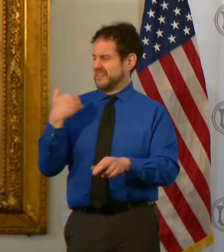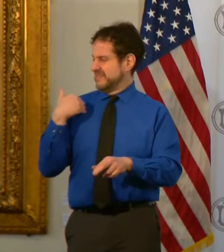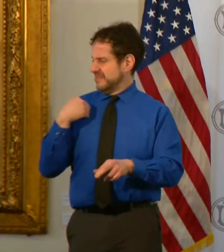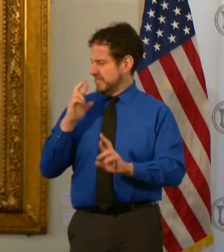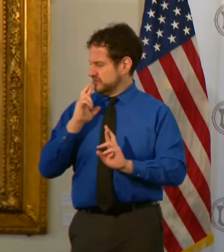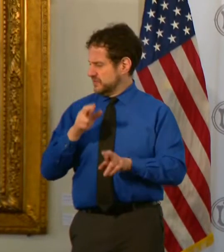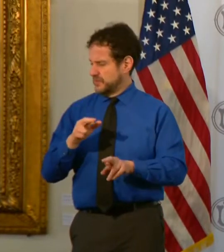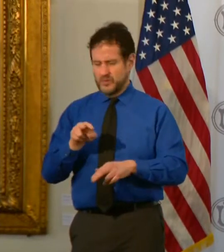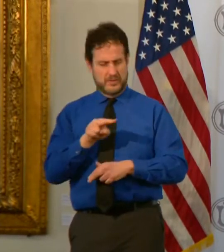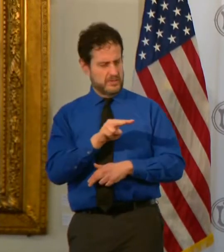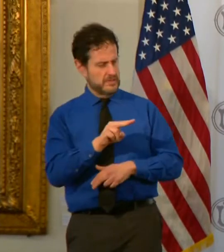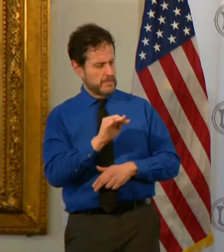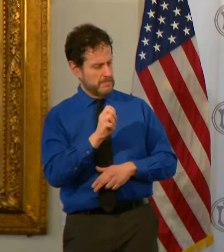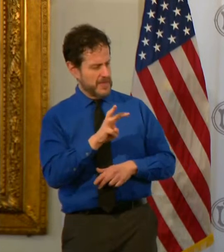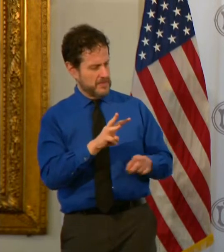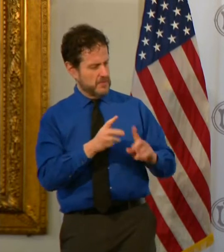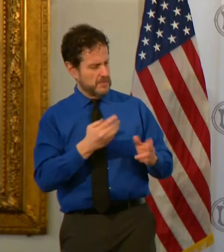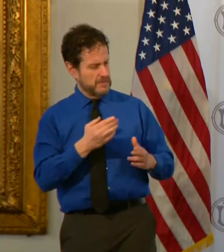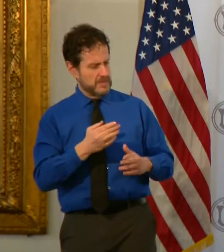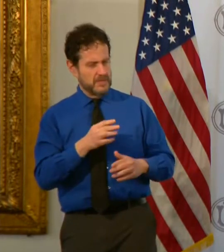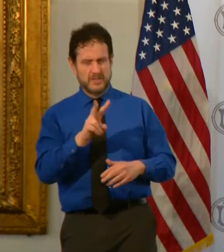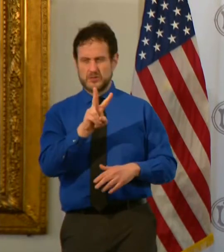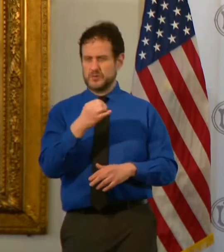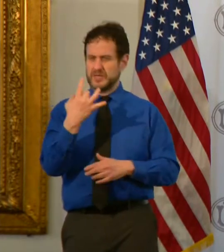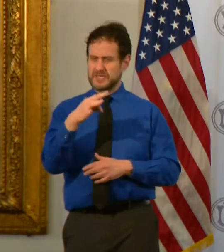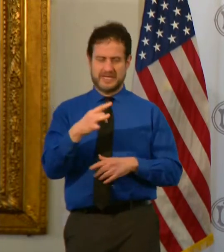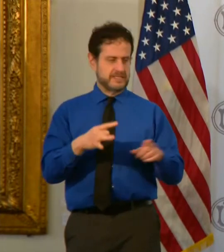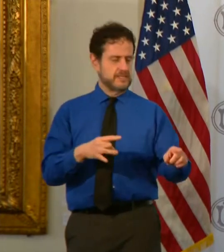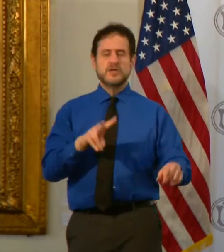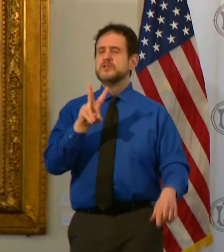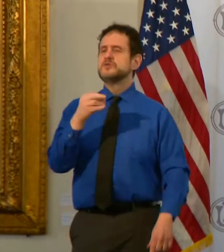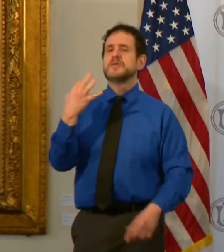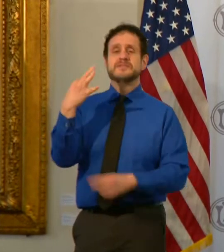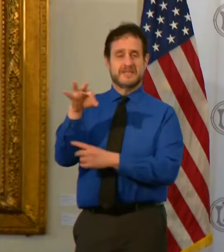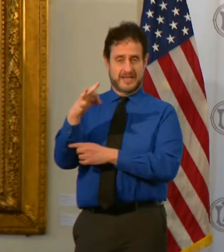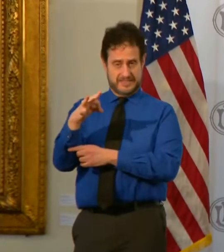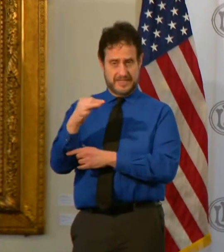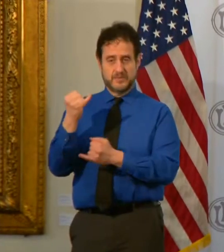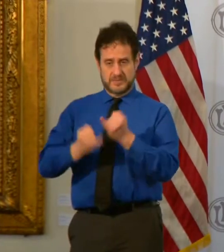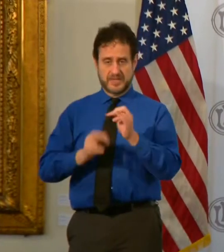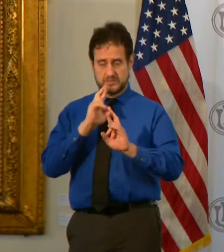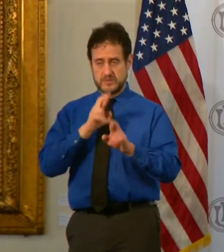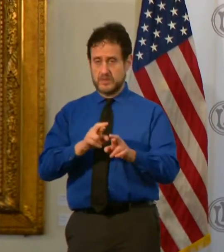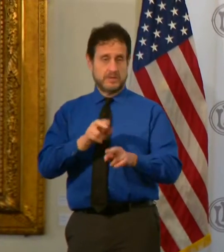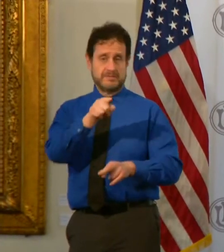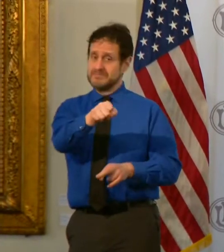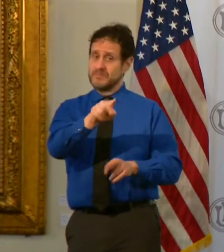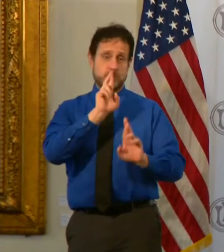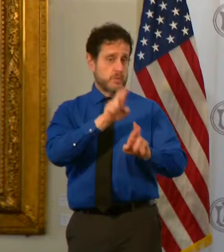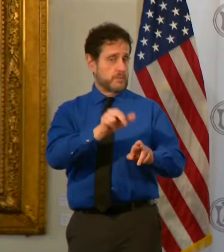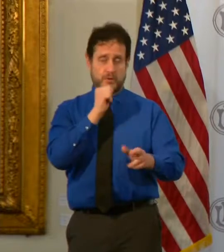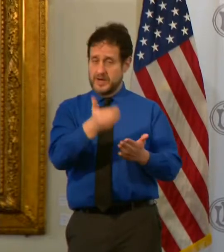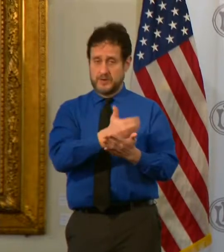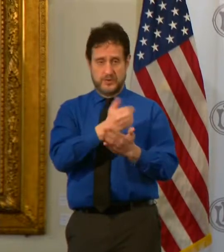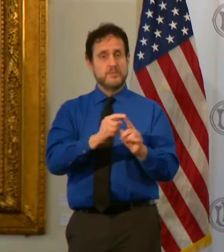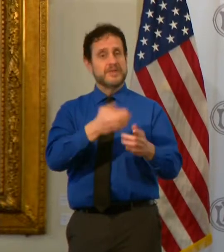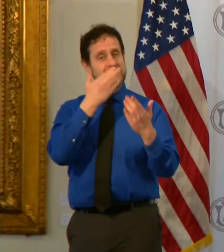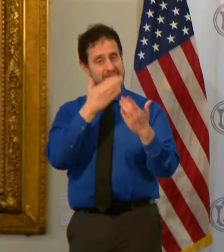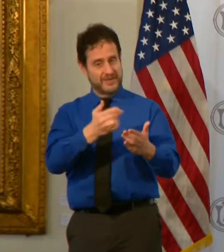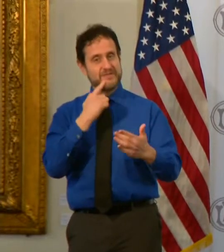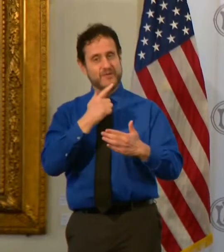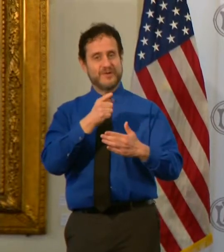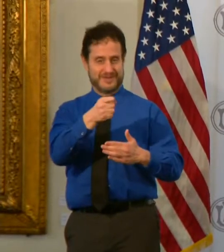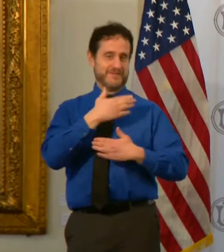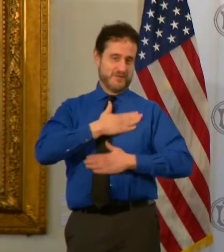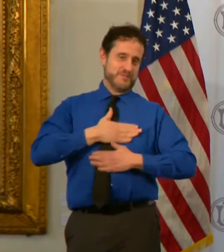at Matthew, might have been 2018, 2019. So no, this isn't new, but thank you for